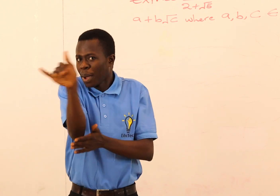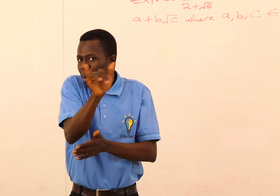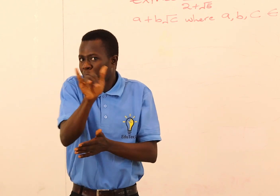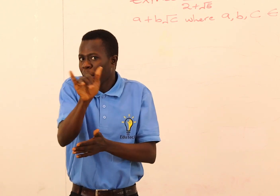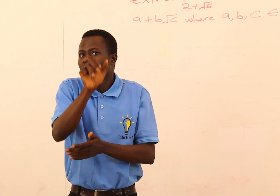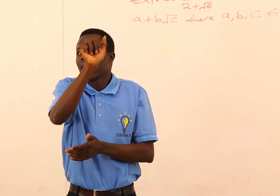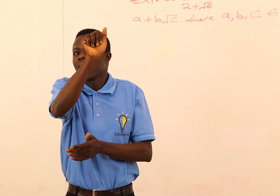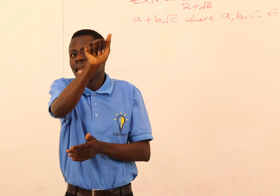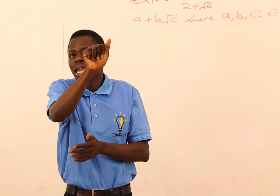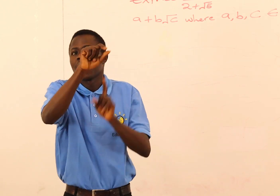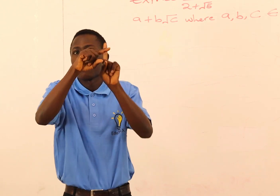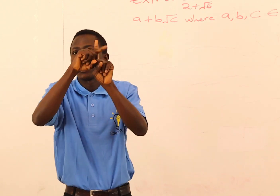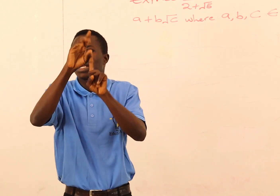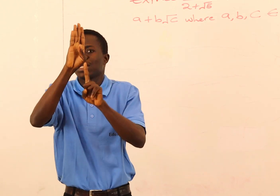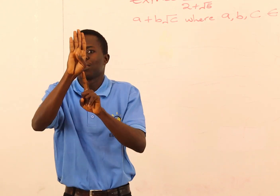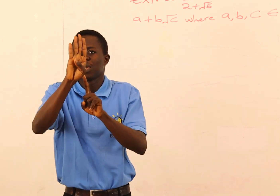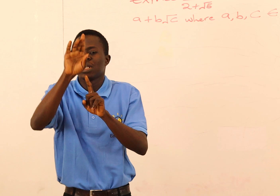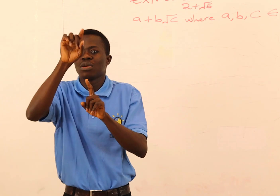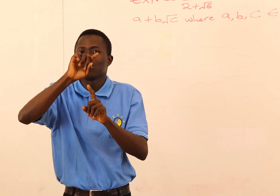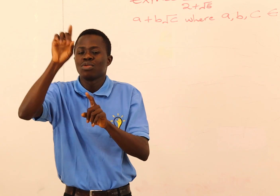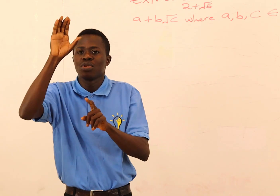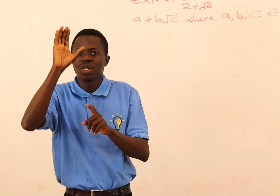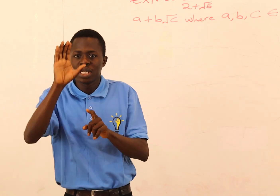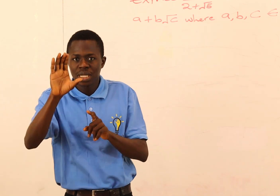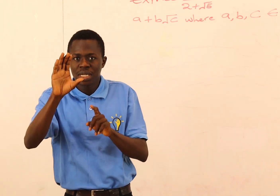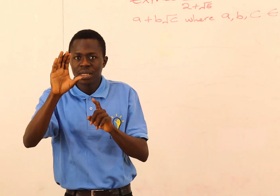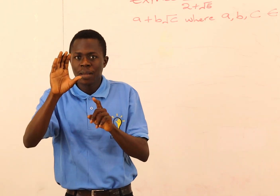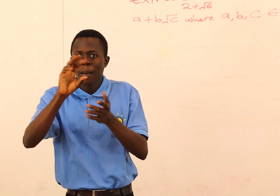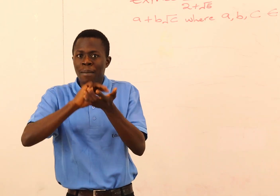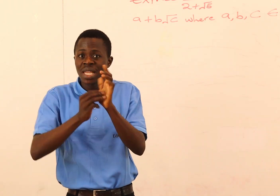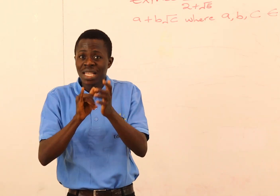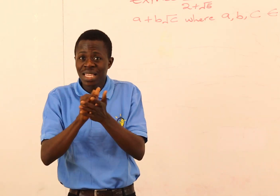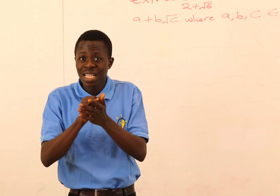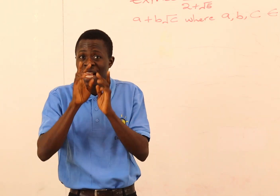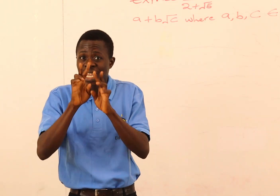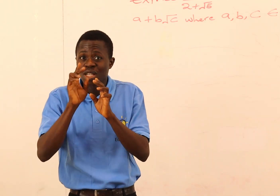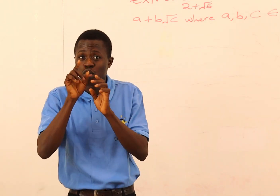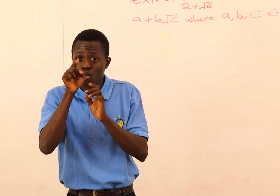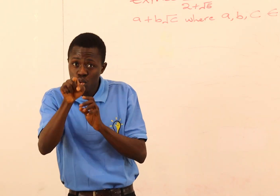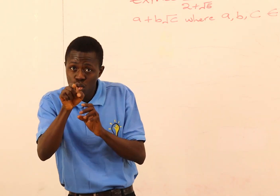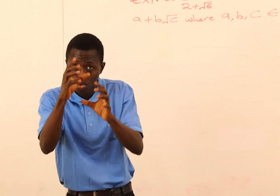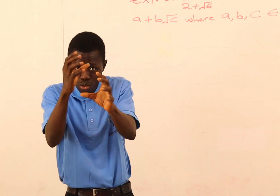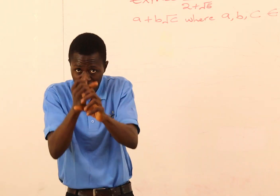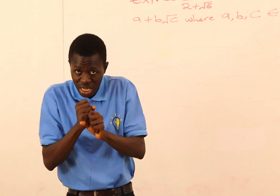write it in the same manner as a plus b square root of c.